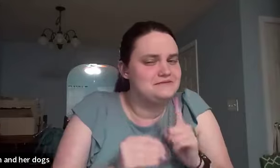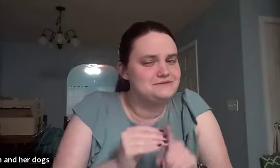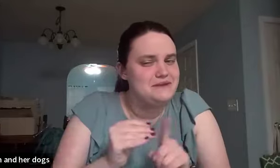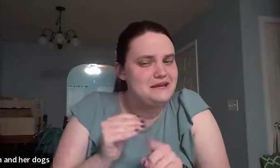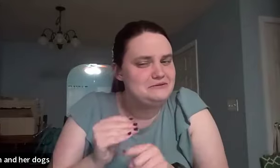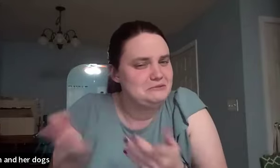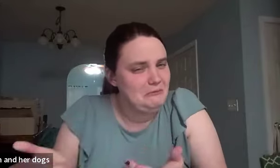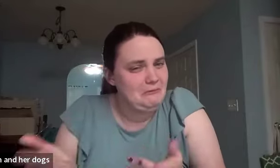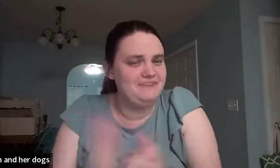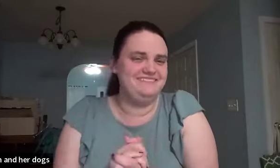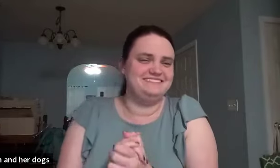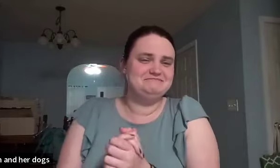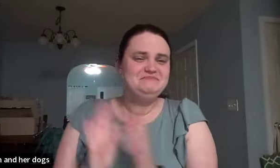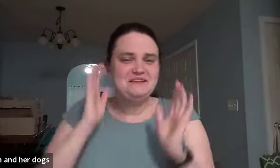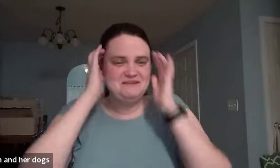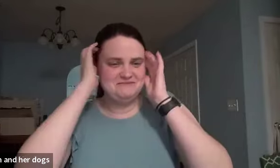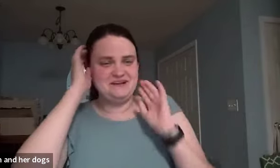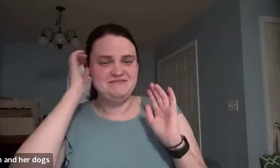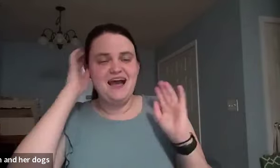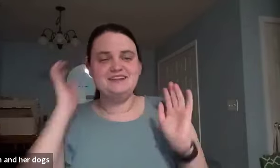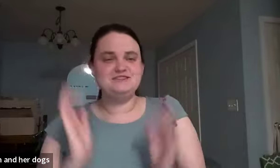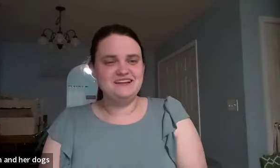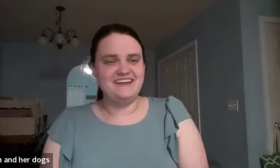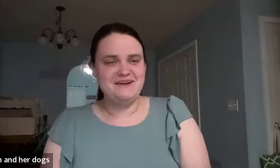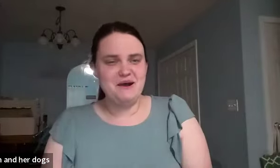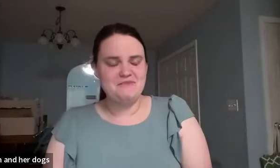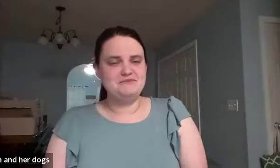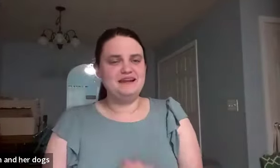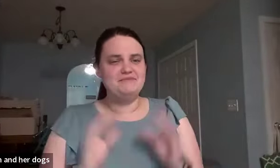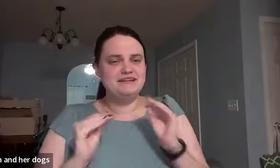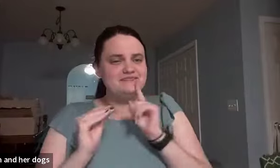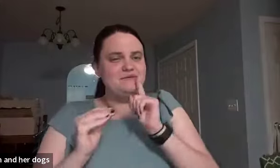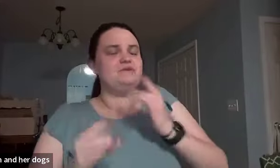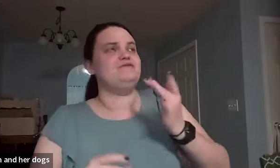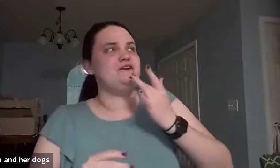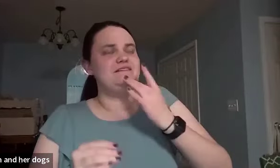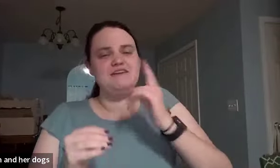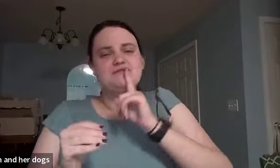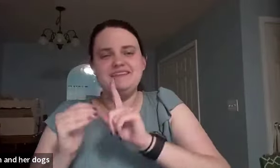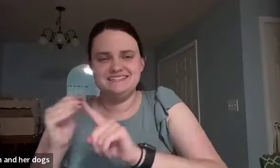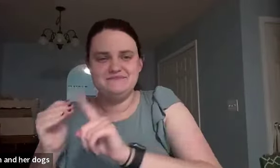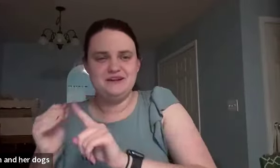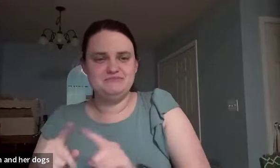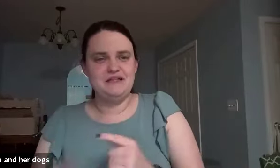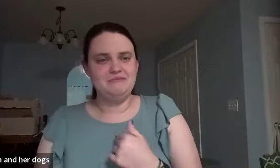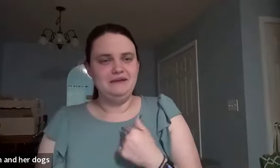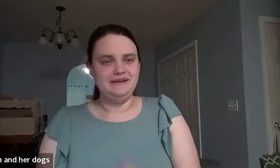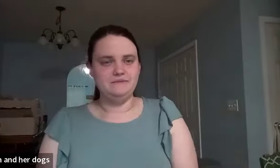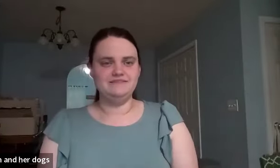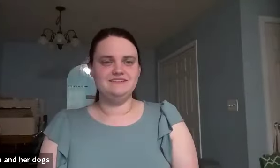people love tomatoes. But I do feel like I'm in a preferred, everyone likes tomatoes, but like me, and I'm like,